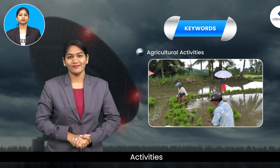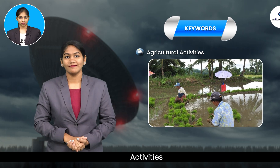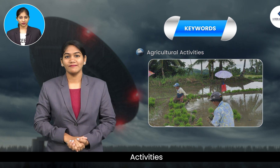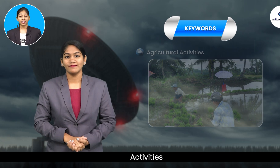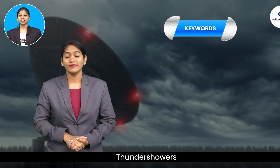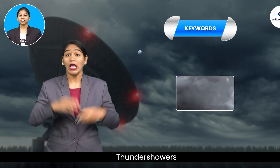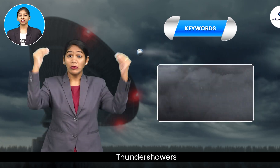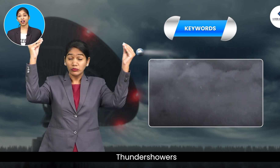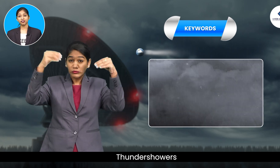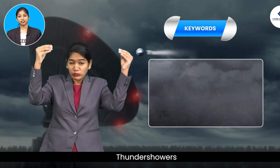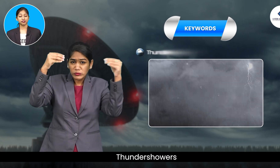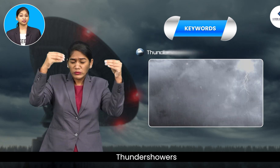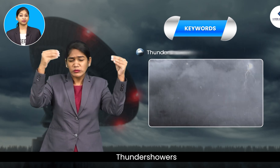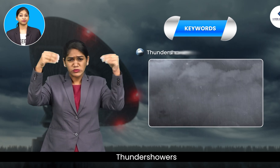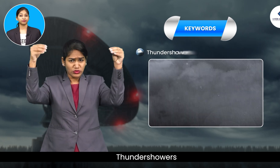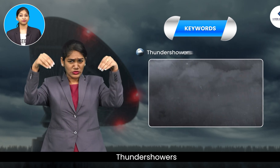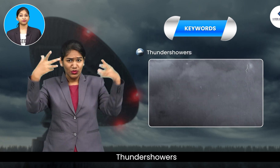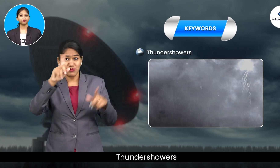Thunder showers